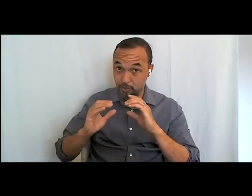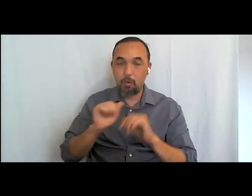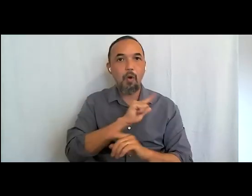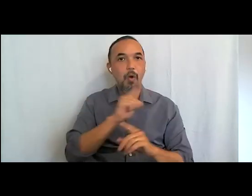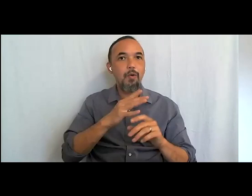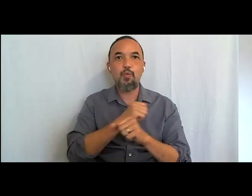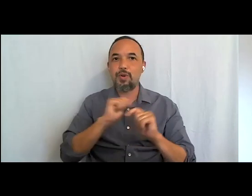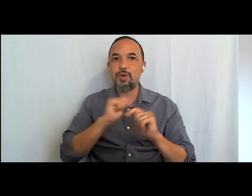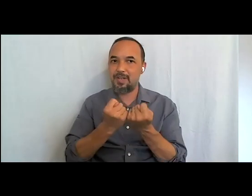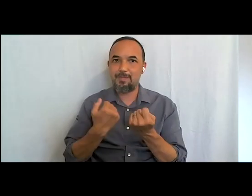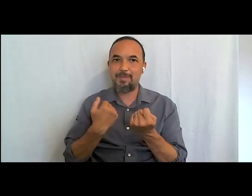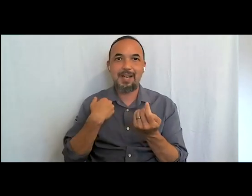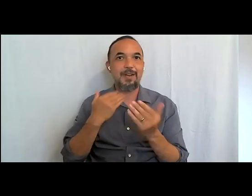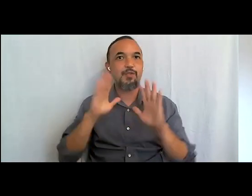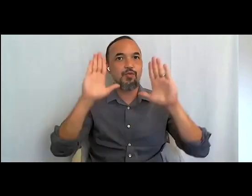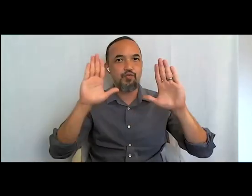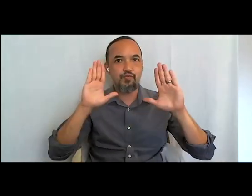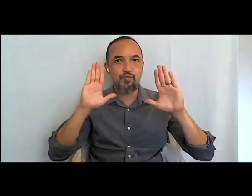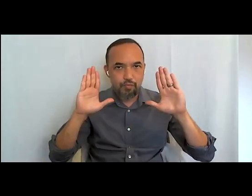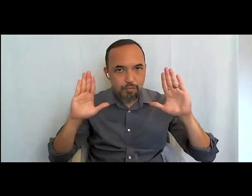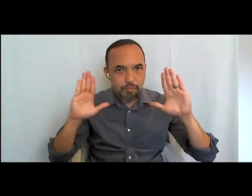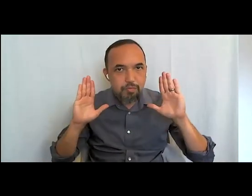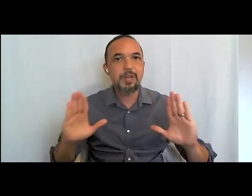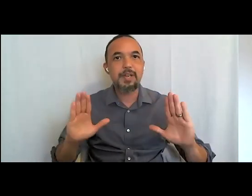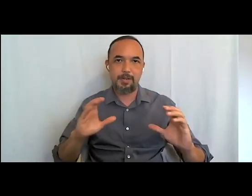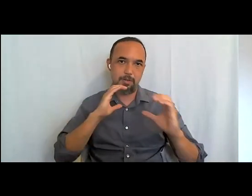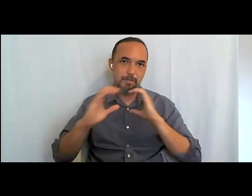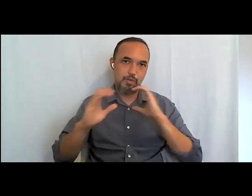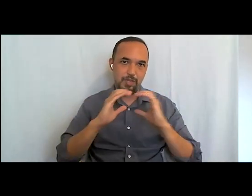was massive. Like, communication was the